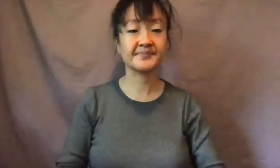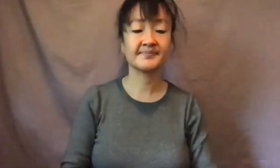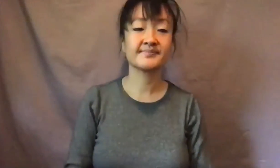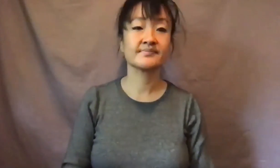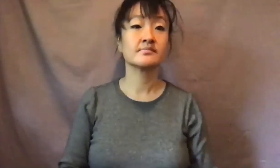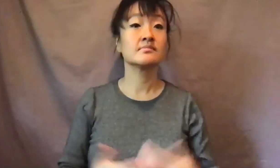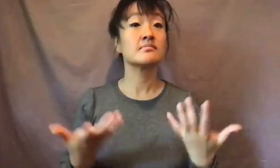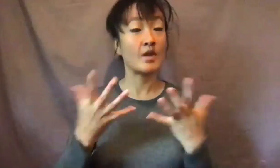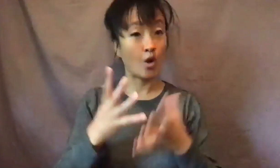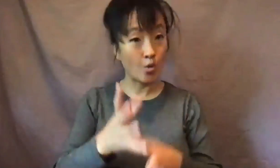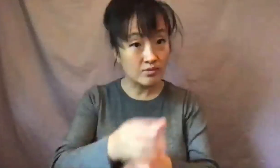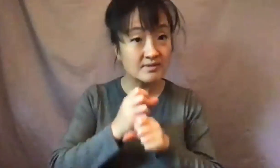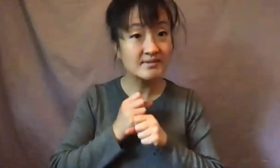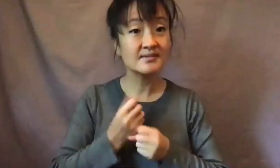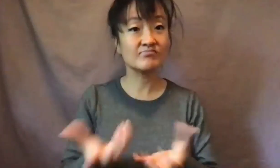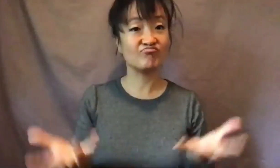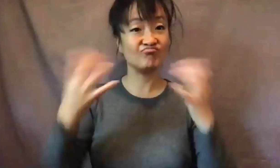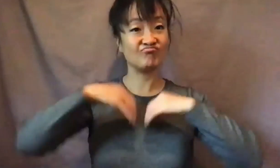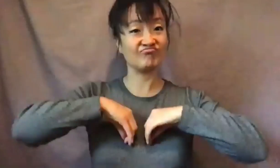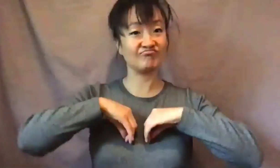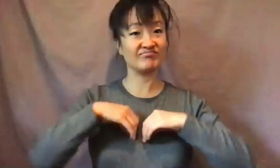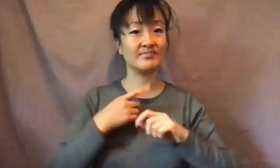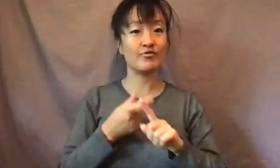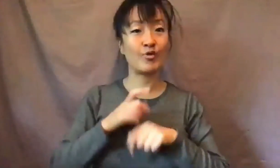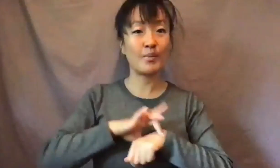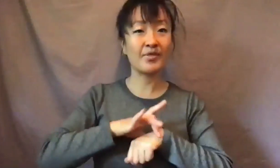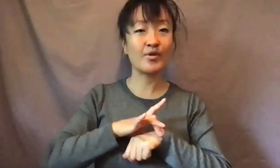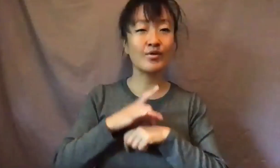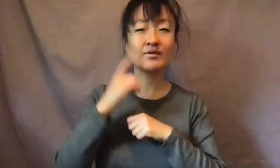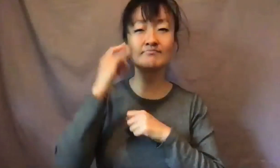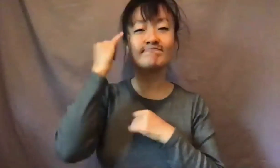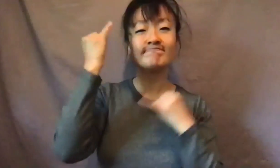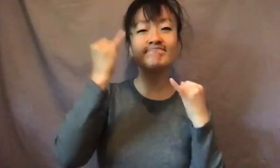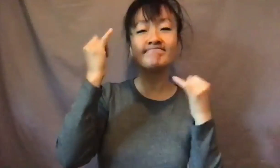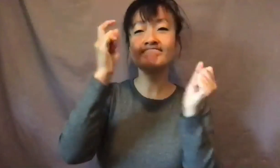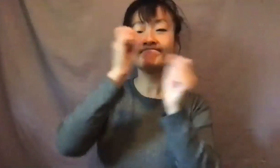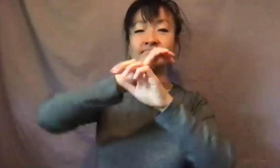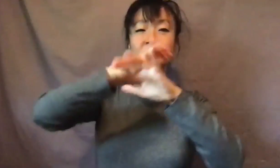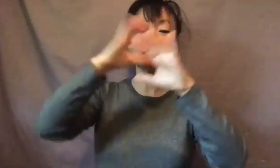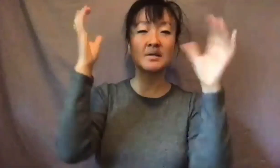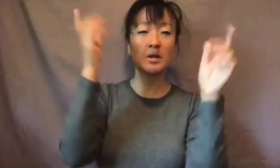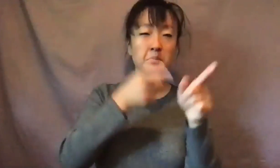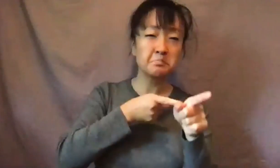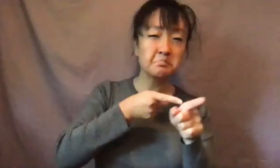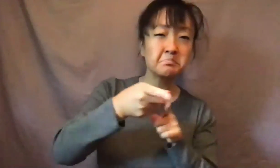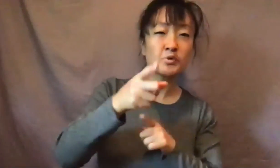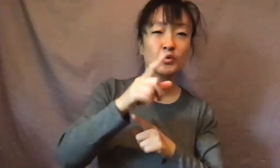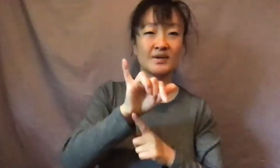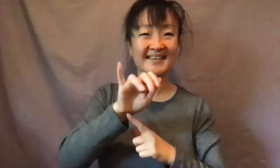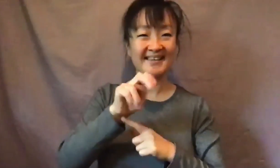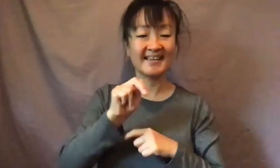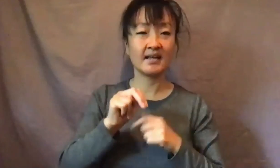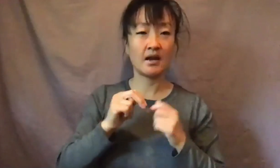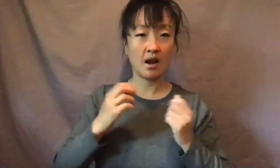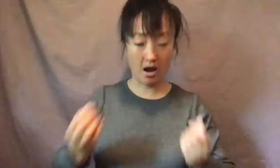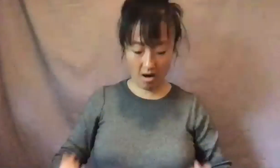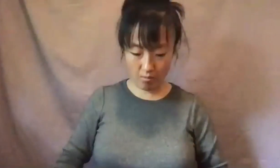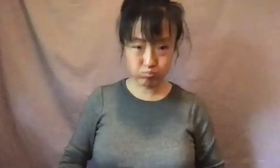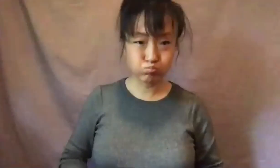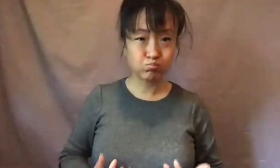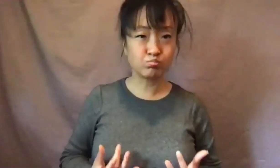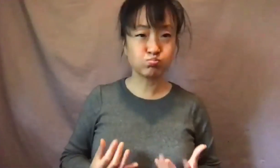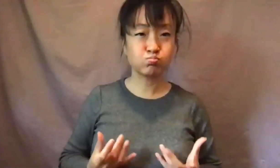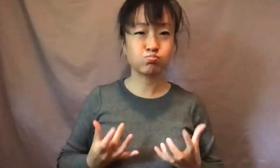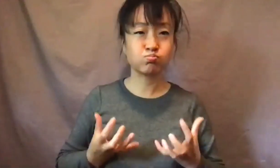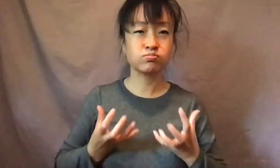from the earth. We can also sort of imagine sort of having the pure yin beneath us of the earth coming up to nourish